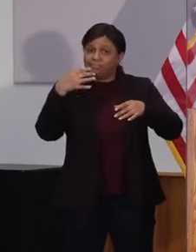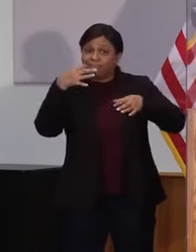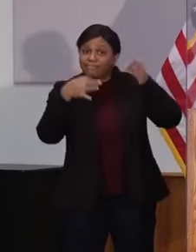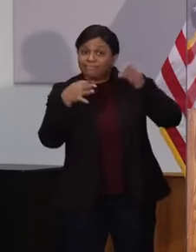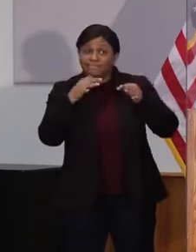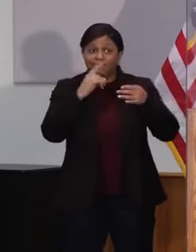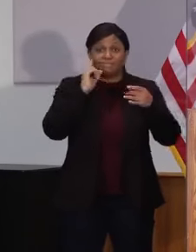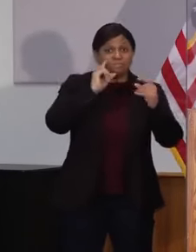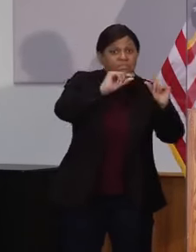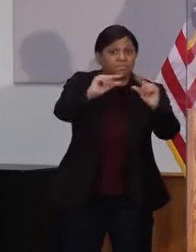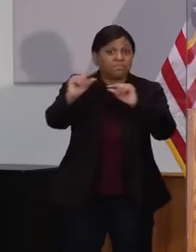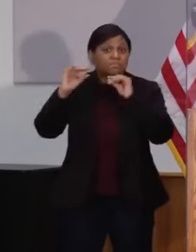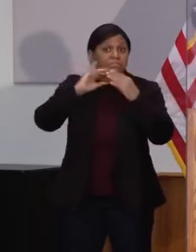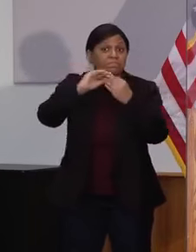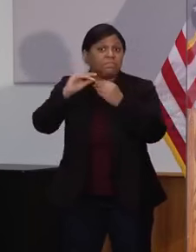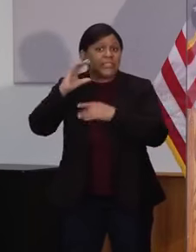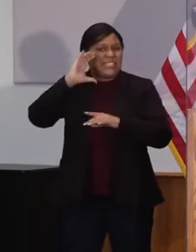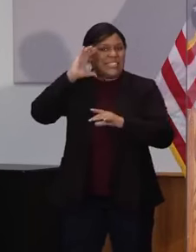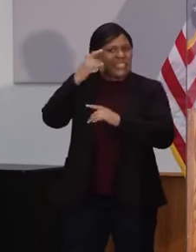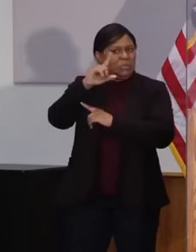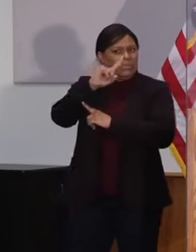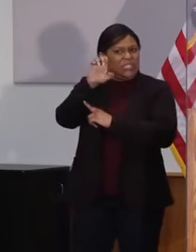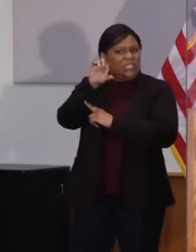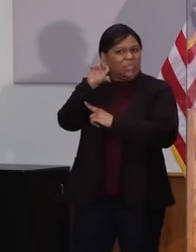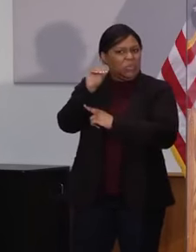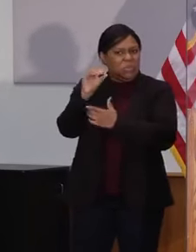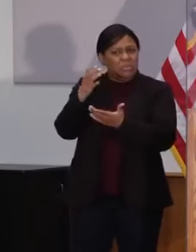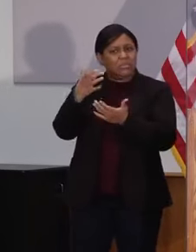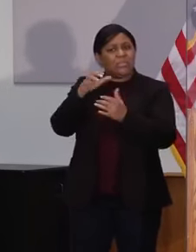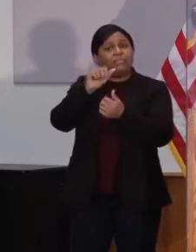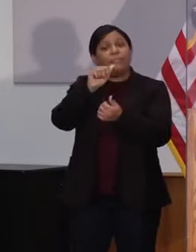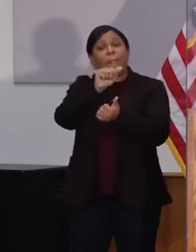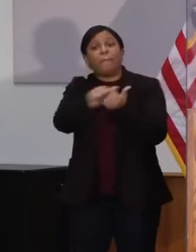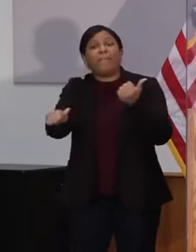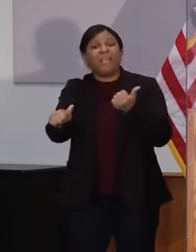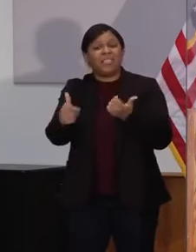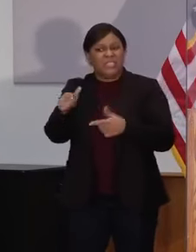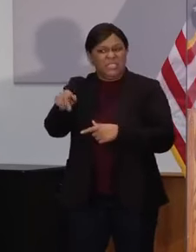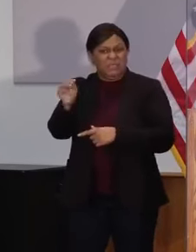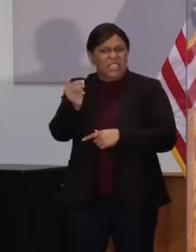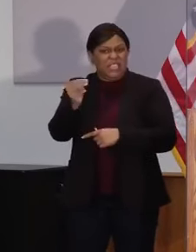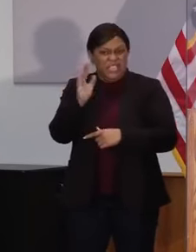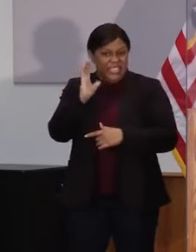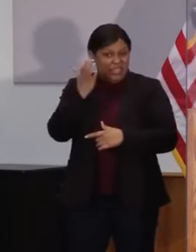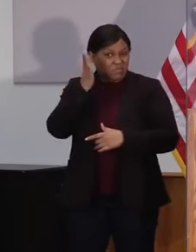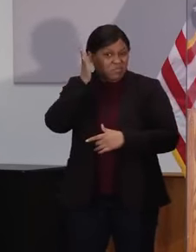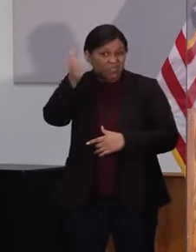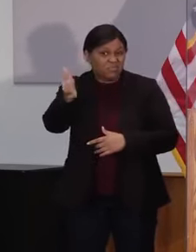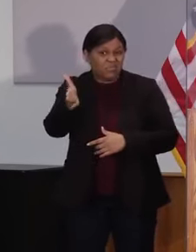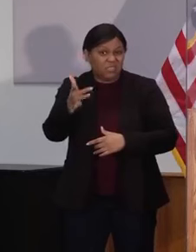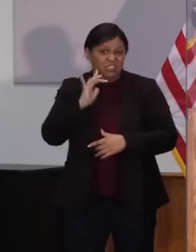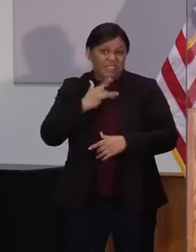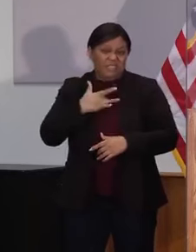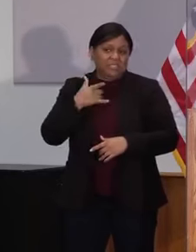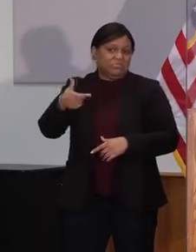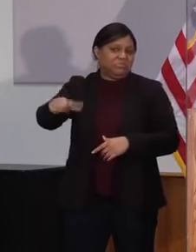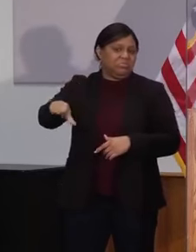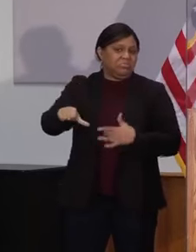almost zero chance that this bill gets passed by next Monday, let alone any time in the near future. So we